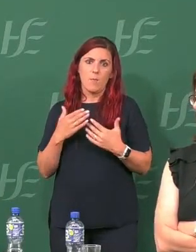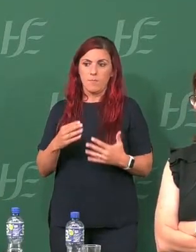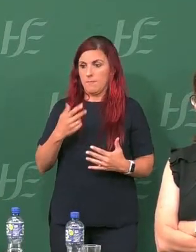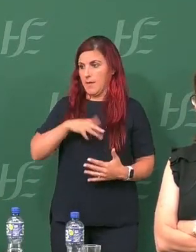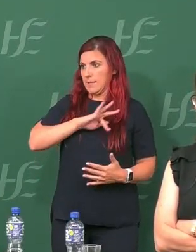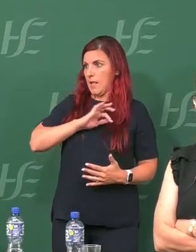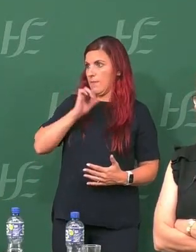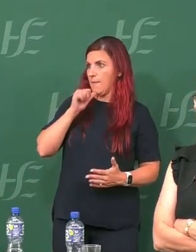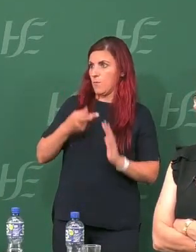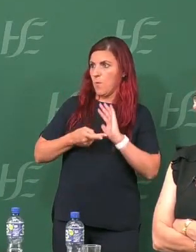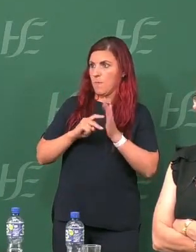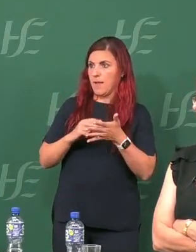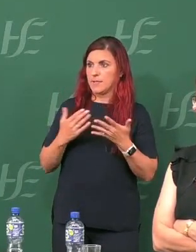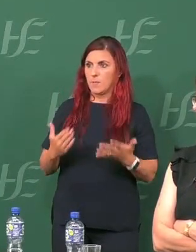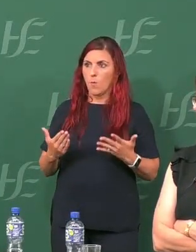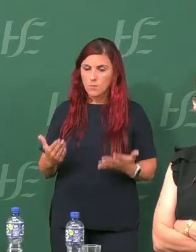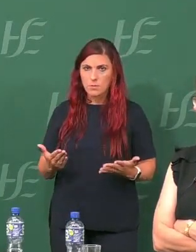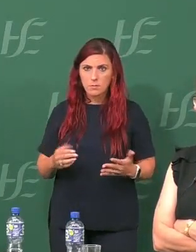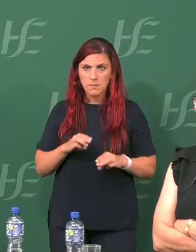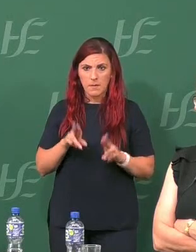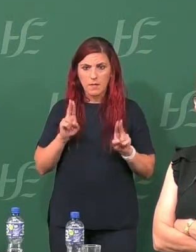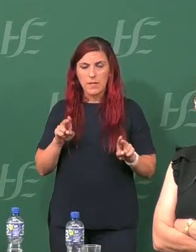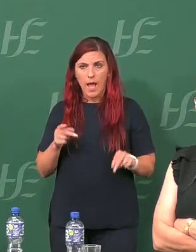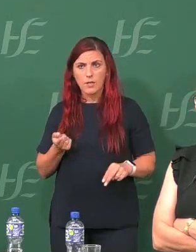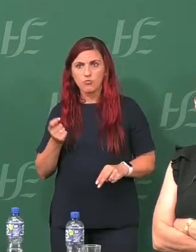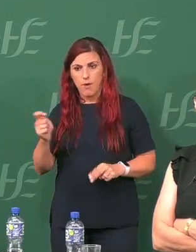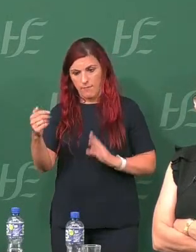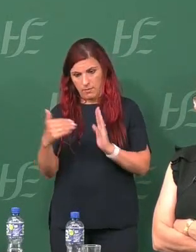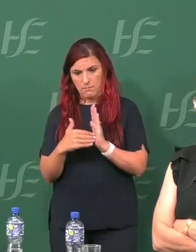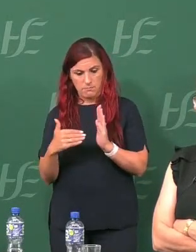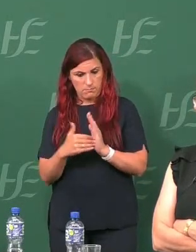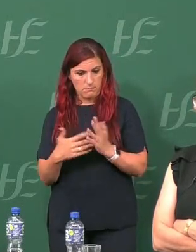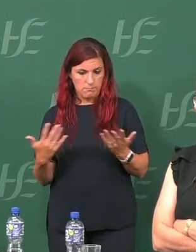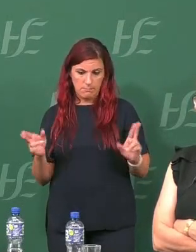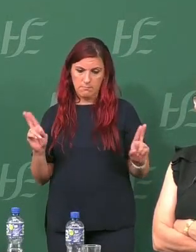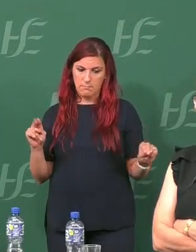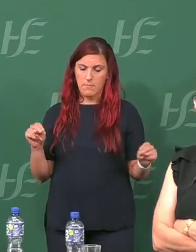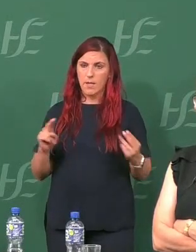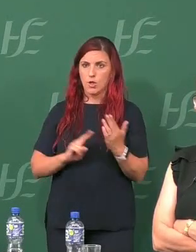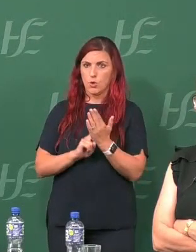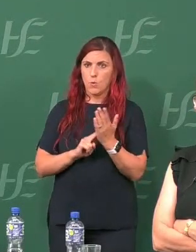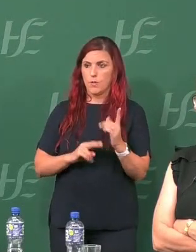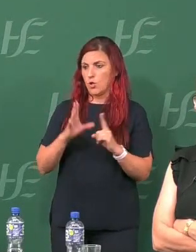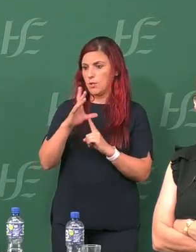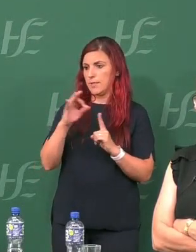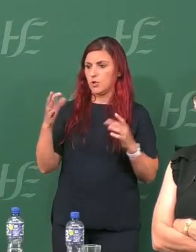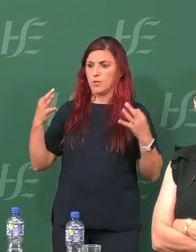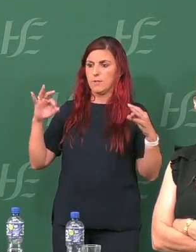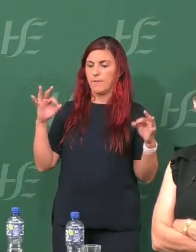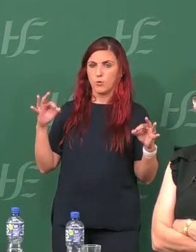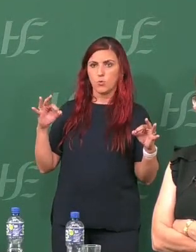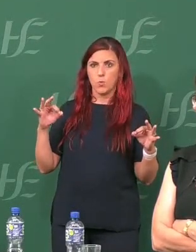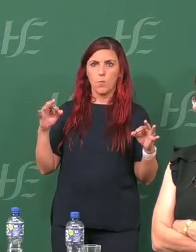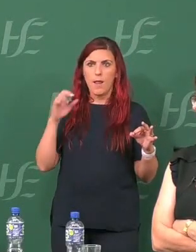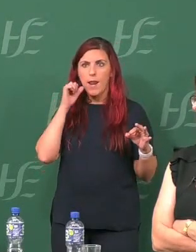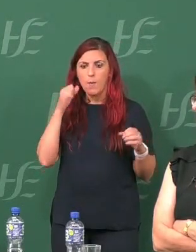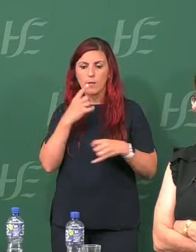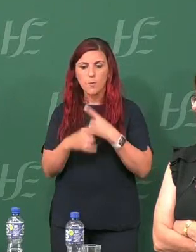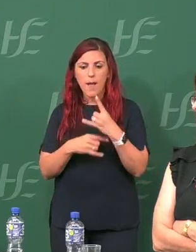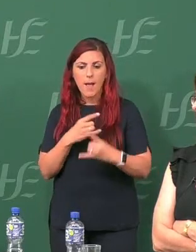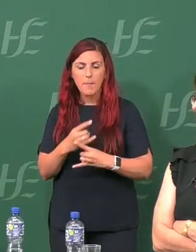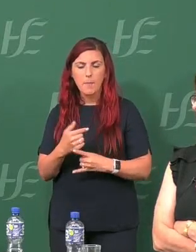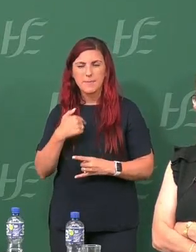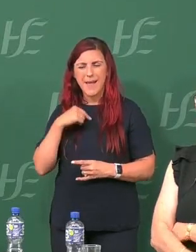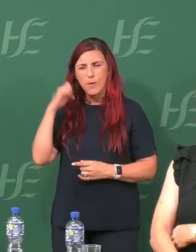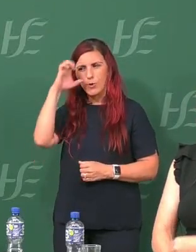myself, but people can travel legitimately. The EU certificate facilitates that. Our caution would be